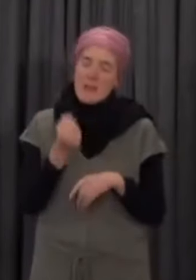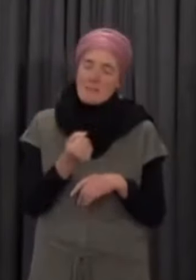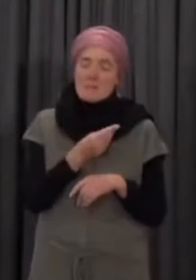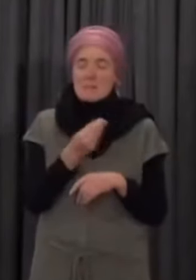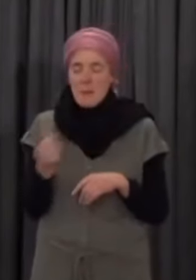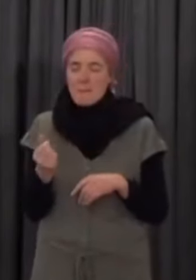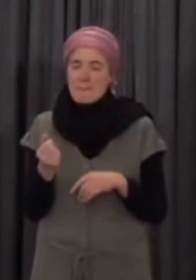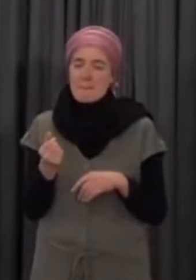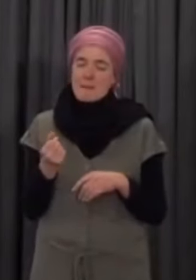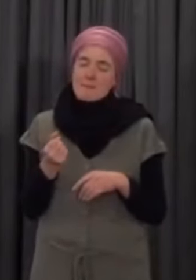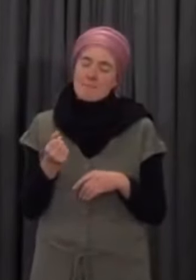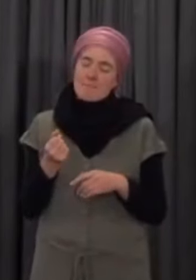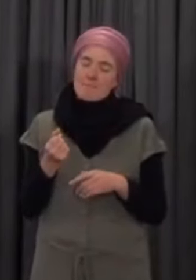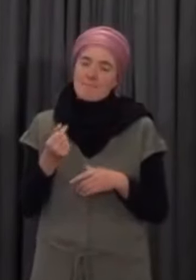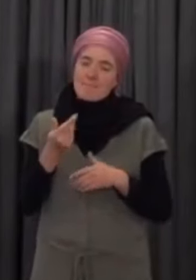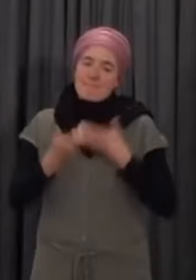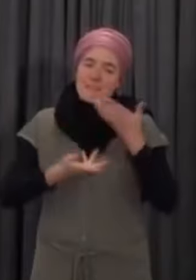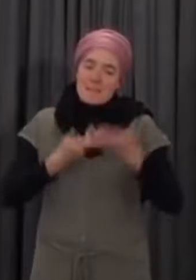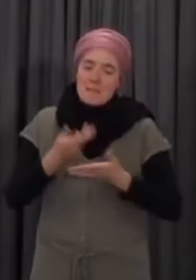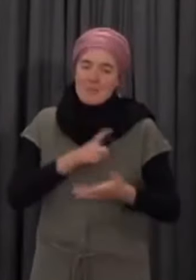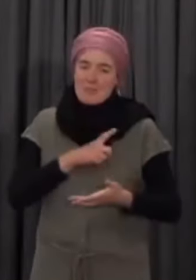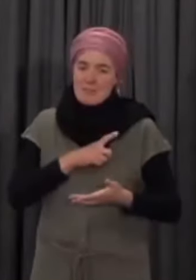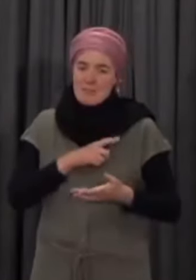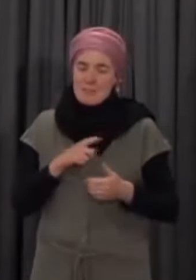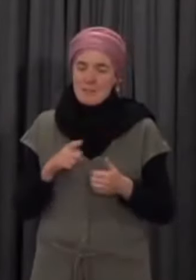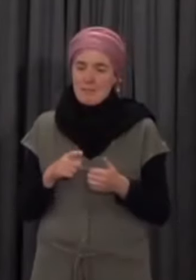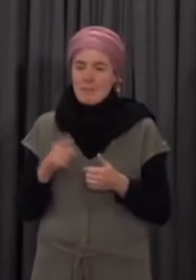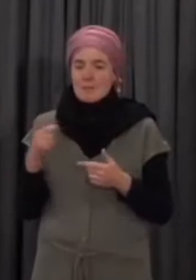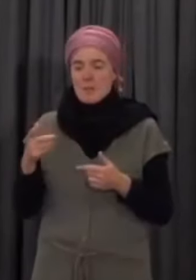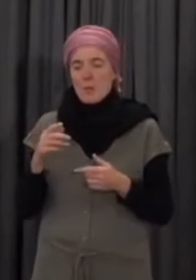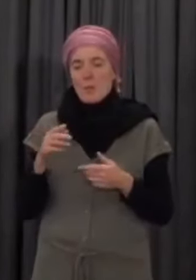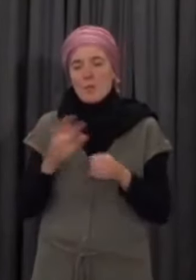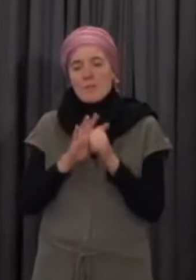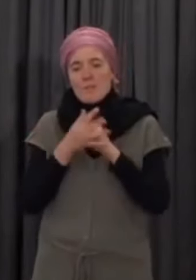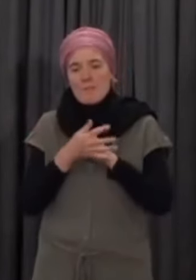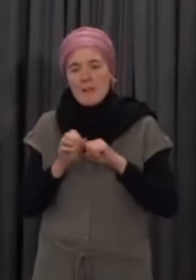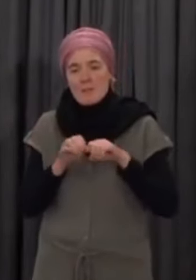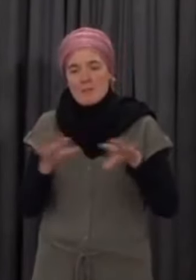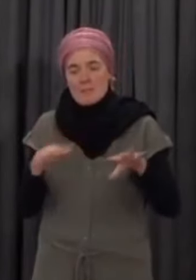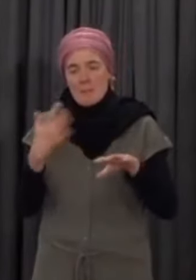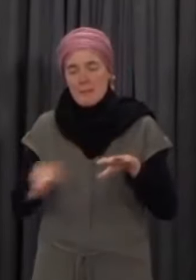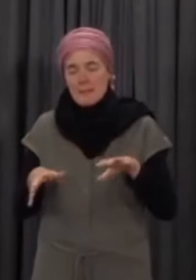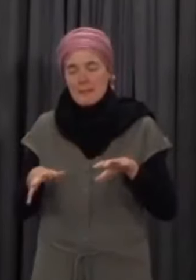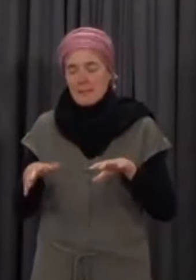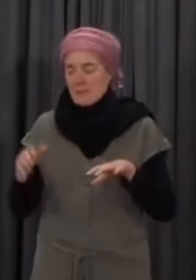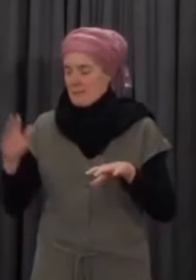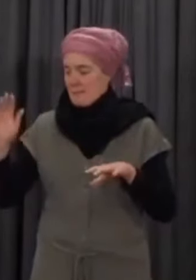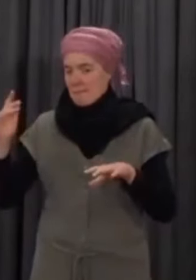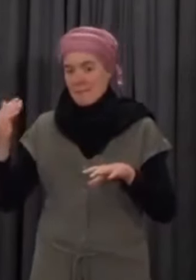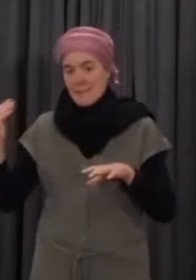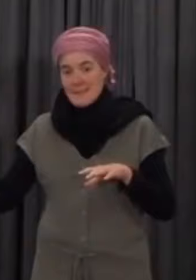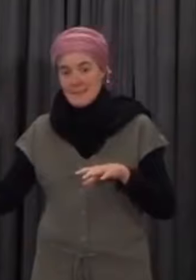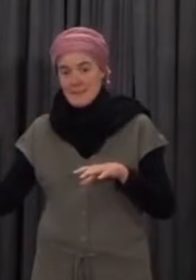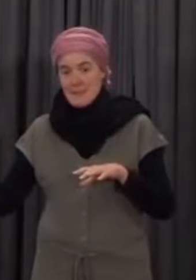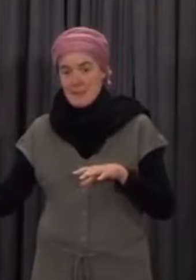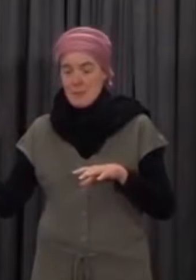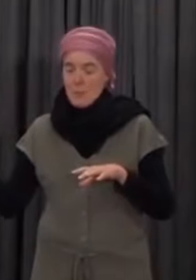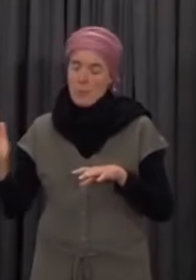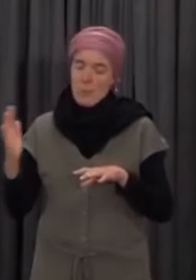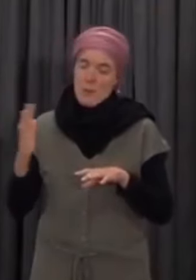them. So the virus moved east to west, so it hit the most populated parts of Wales